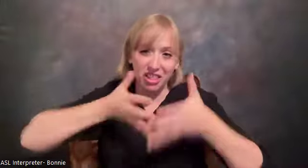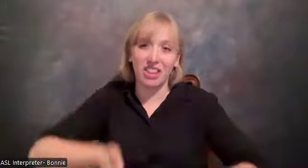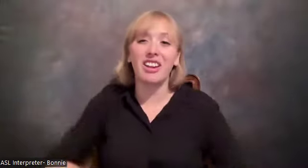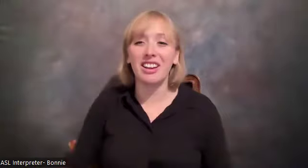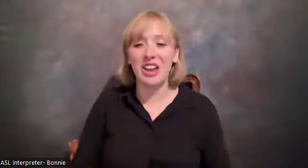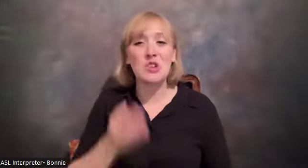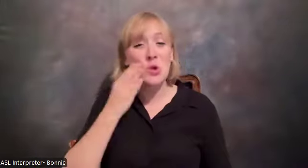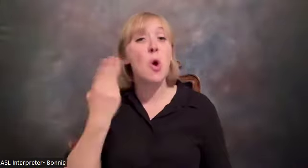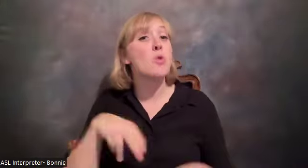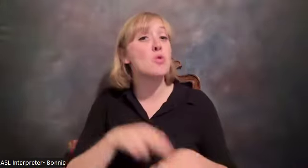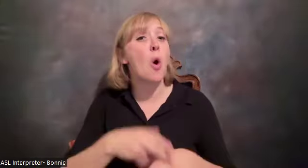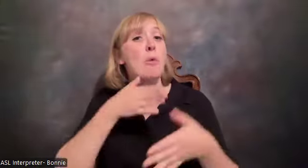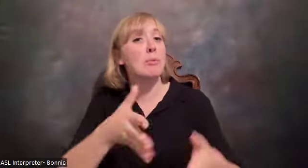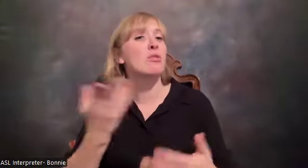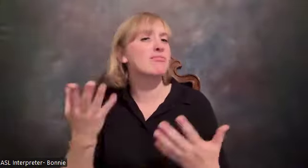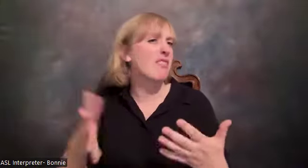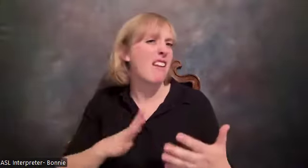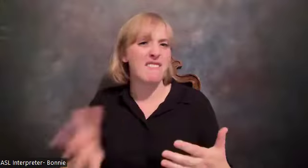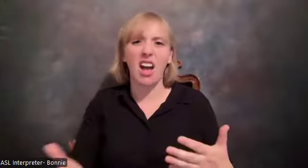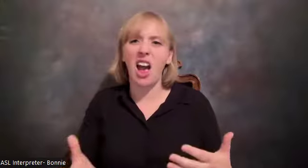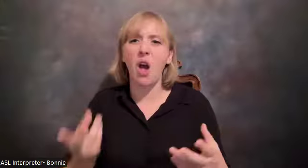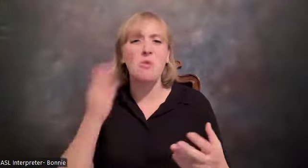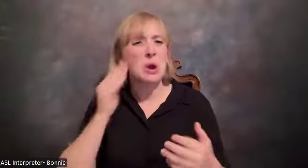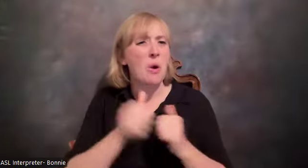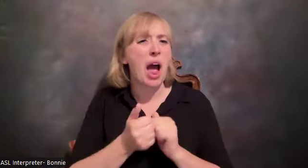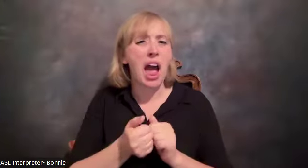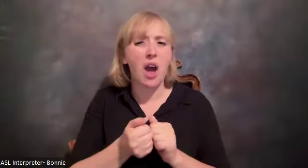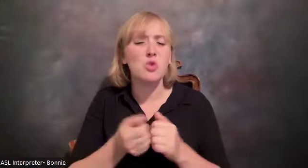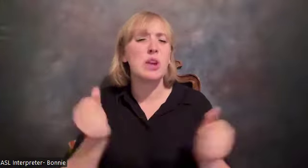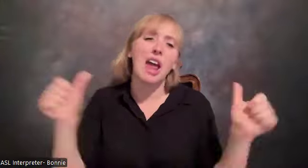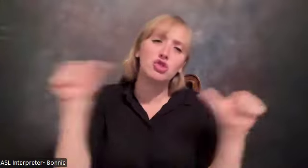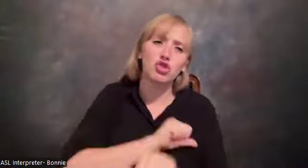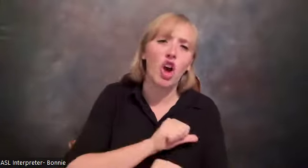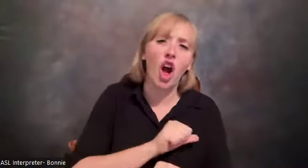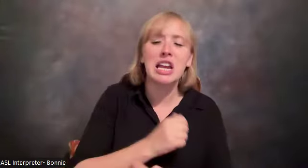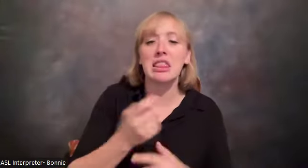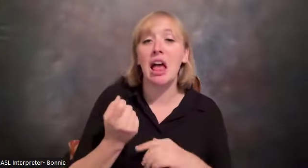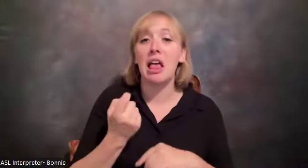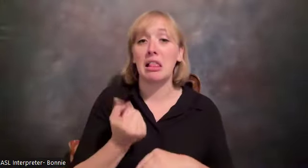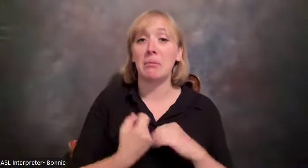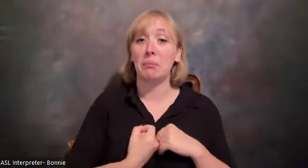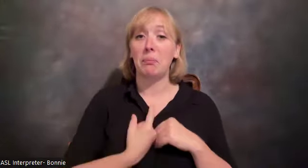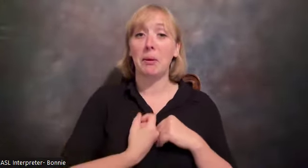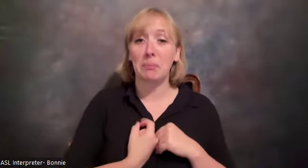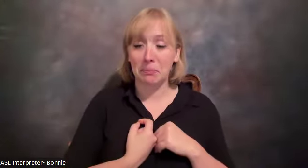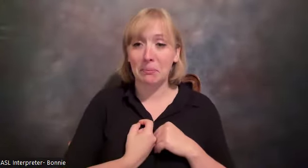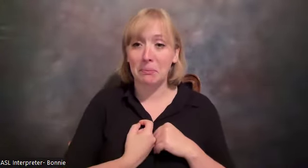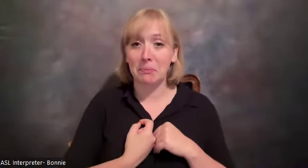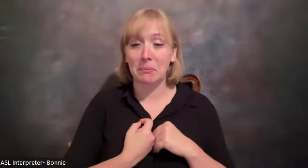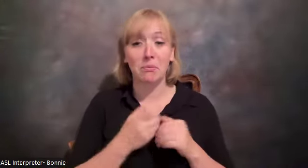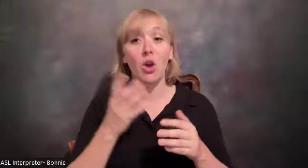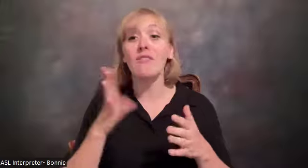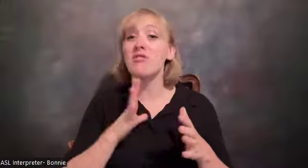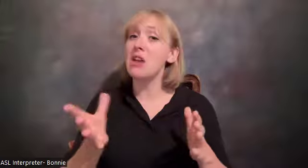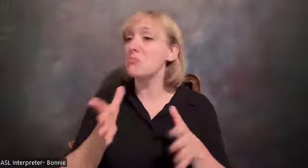we all know normal puking is one of the tools for living we get out there. We all know how to be in the middle of a good drunk and we just get that little warning, right? Little sour taste in the back of the throat. We're just going to